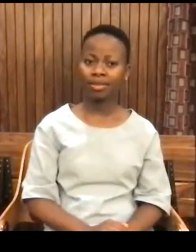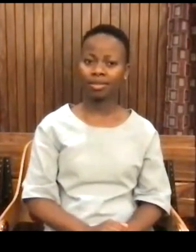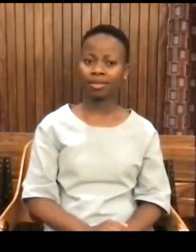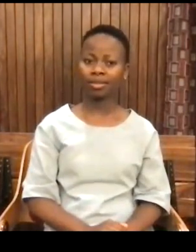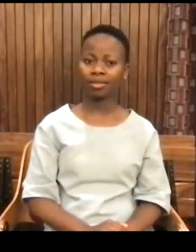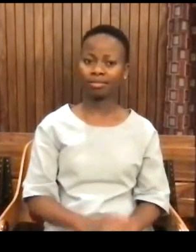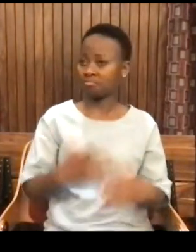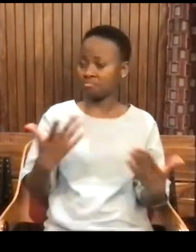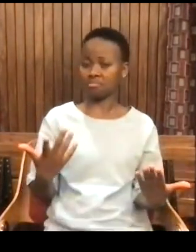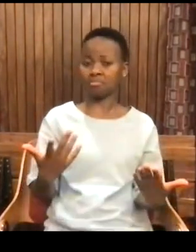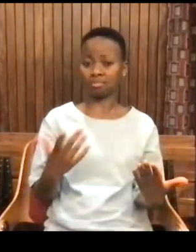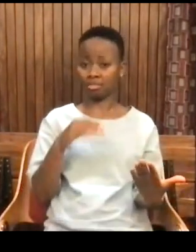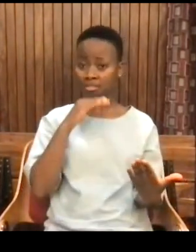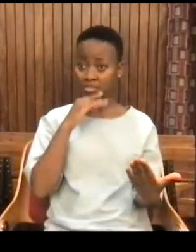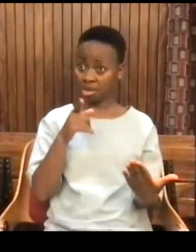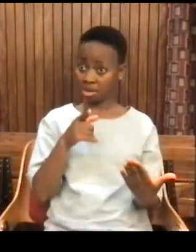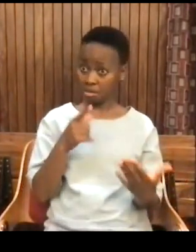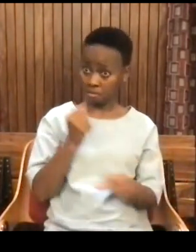Doesn't make sure you want a group, does it?